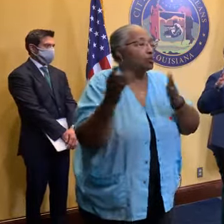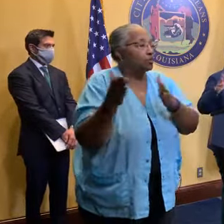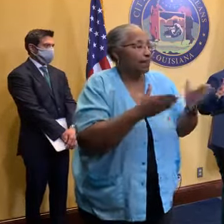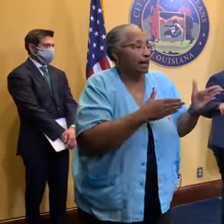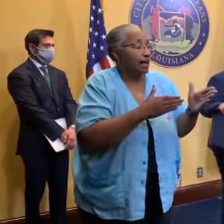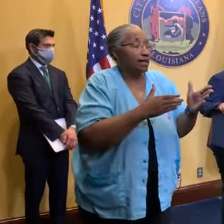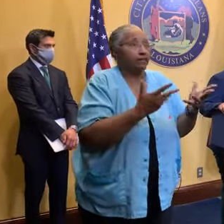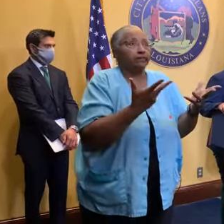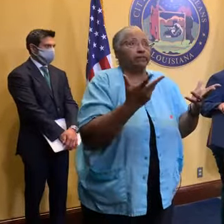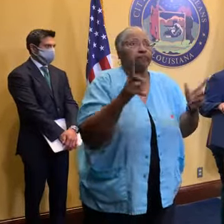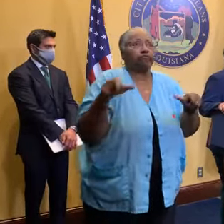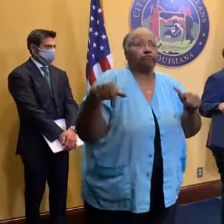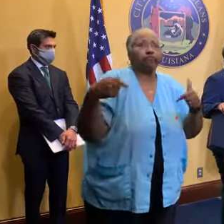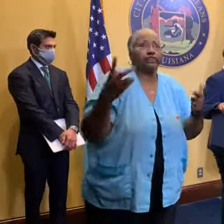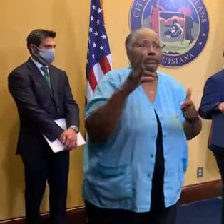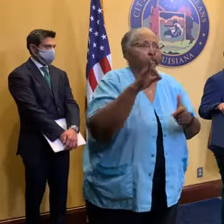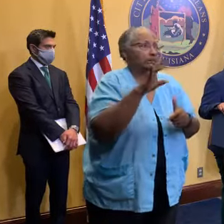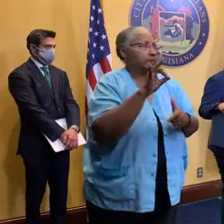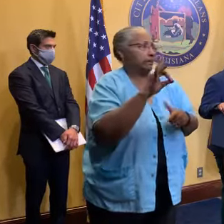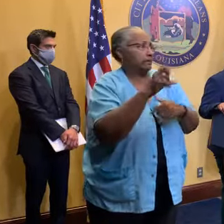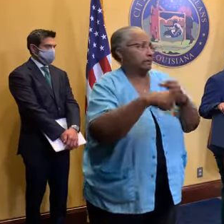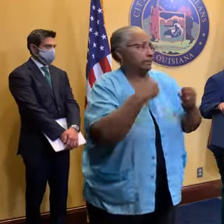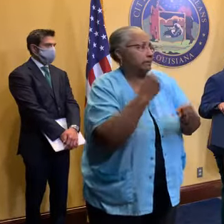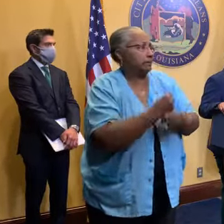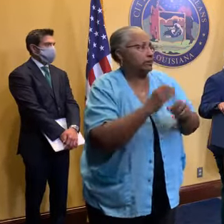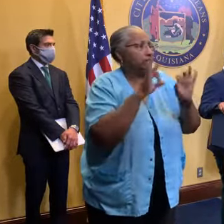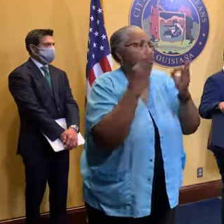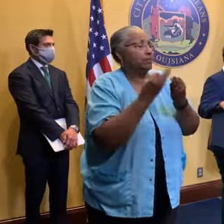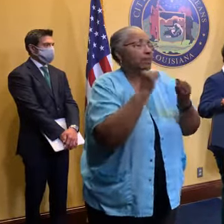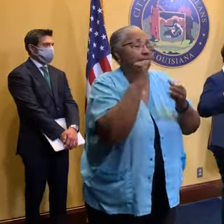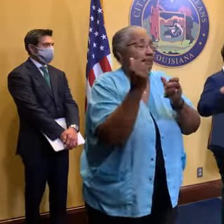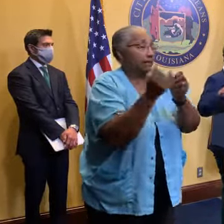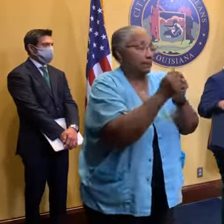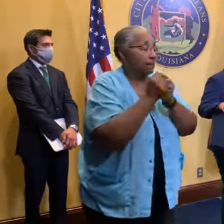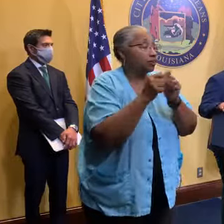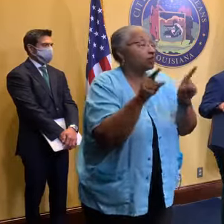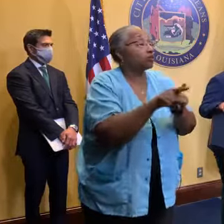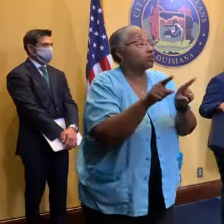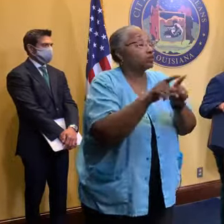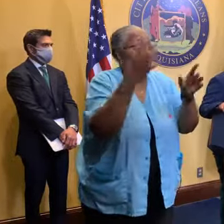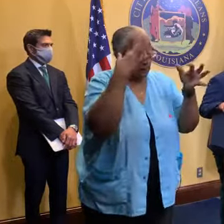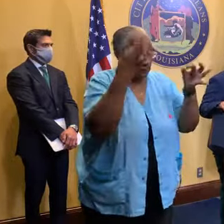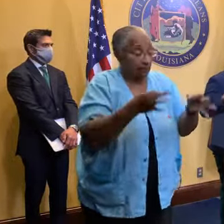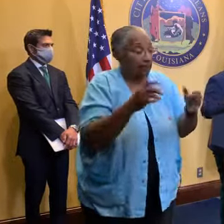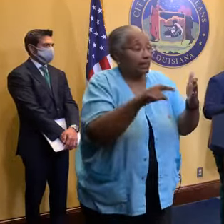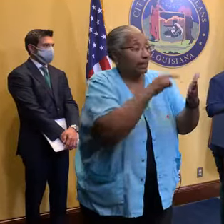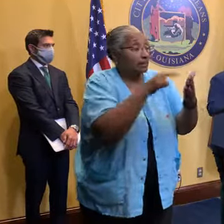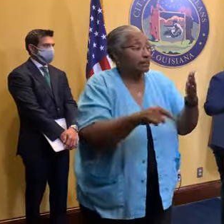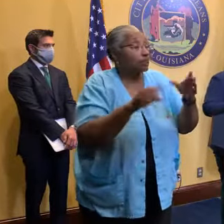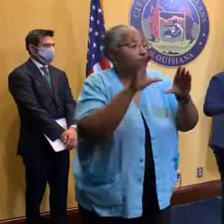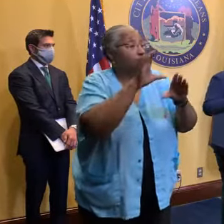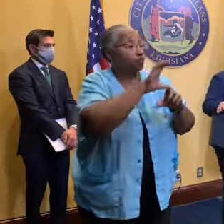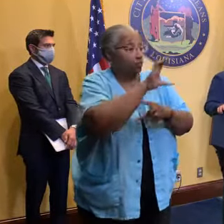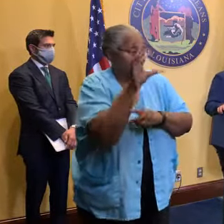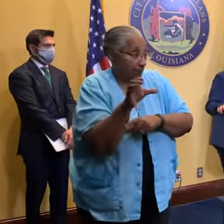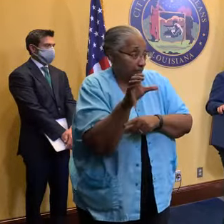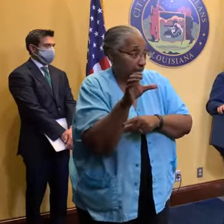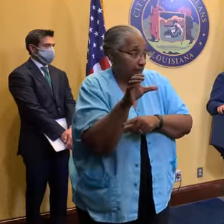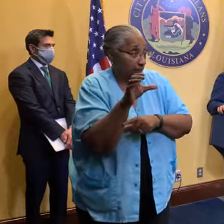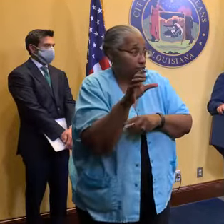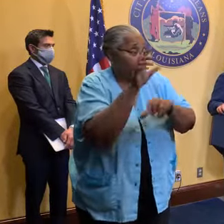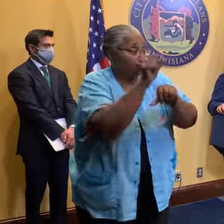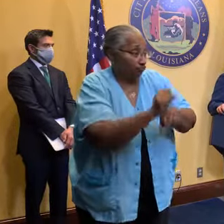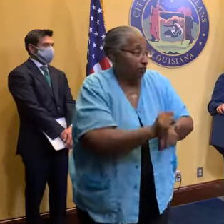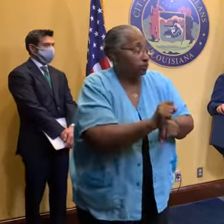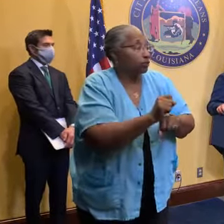in 78 years that their family will not be together, and they've also decided they were canceling, Christmas in their